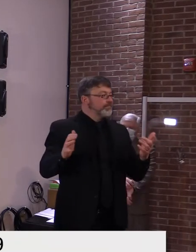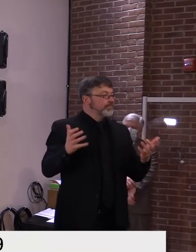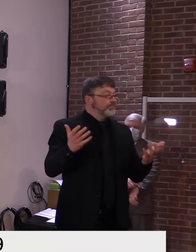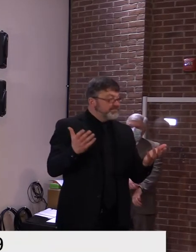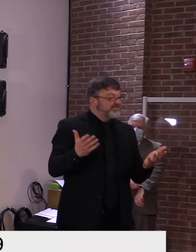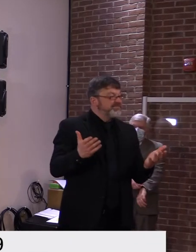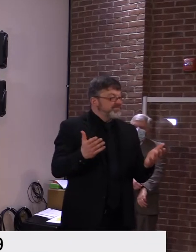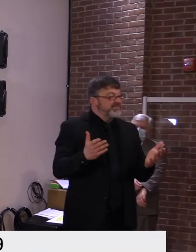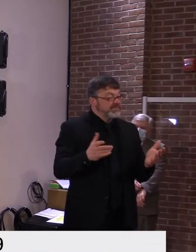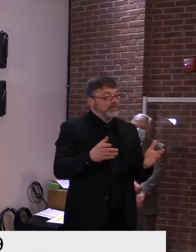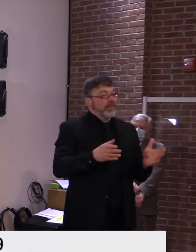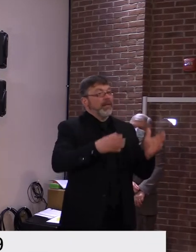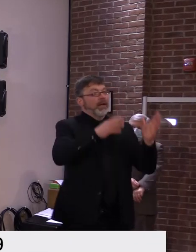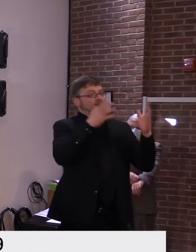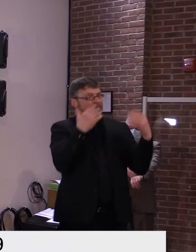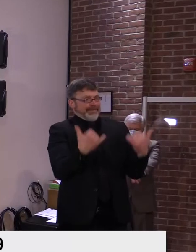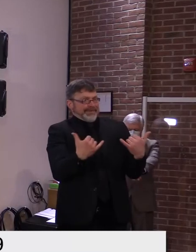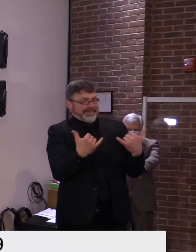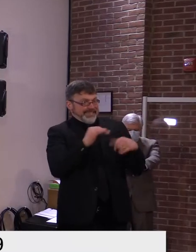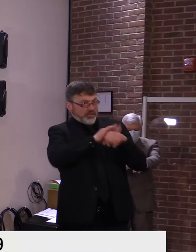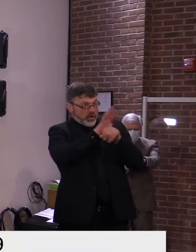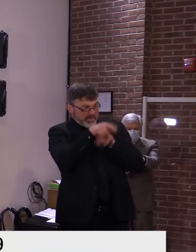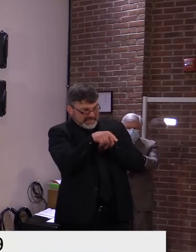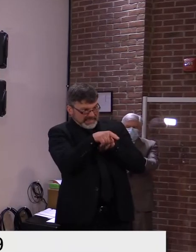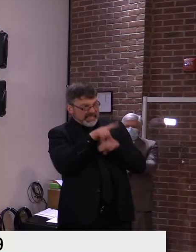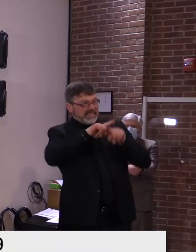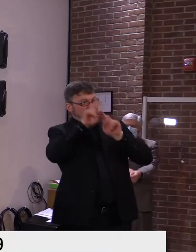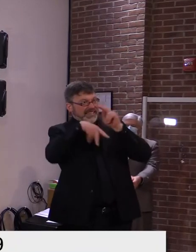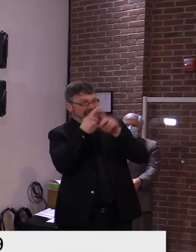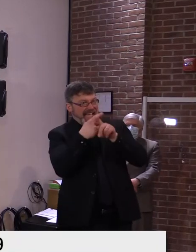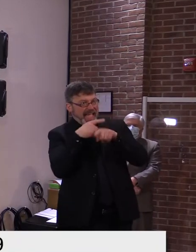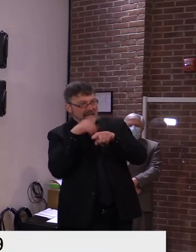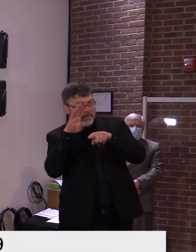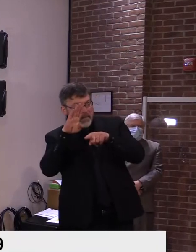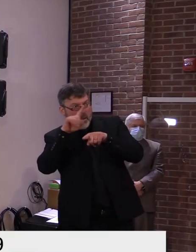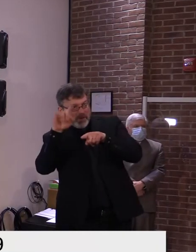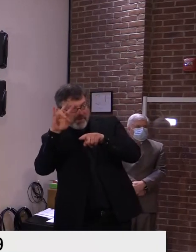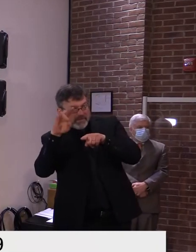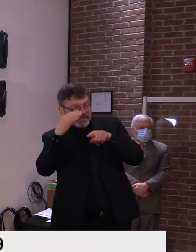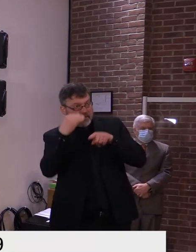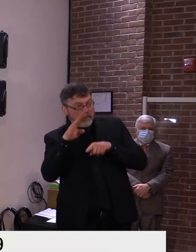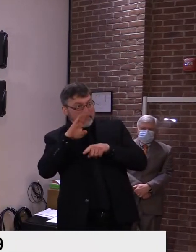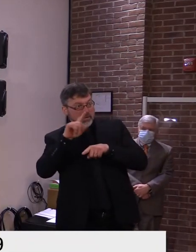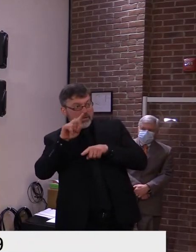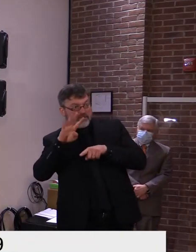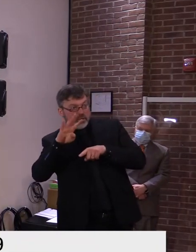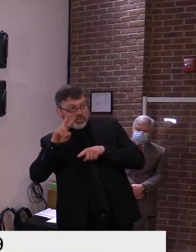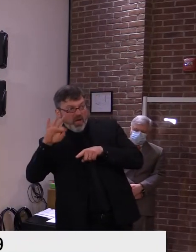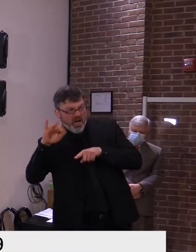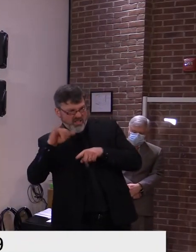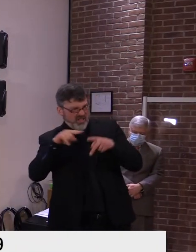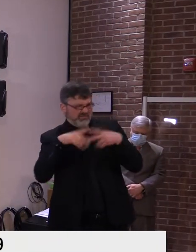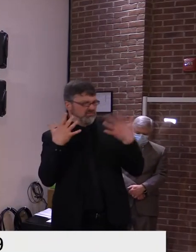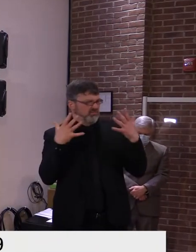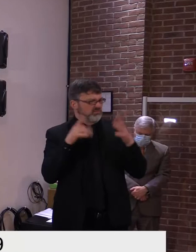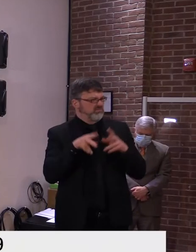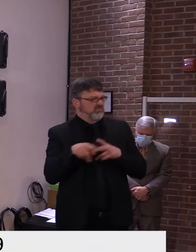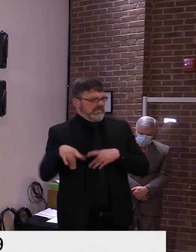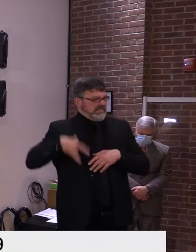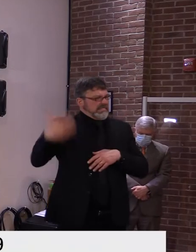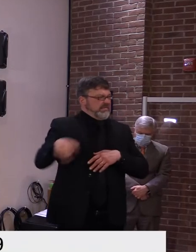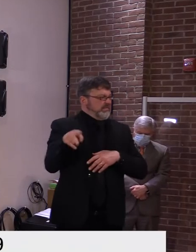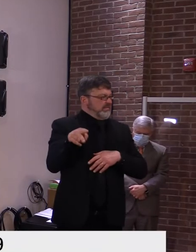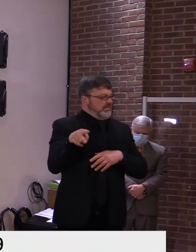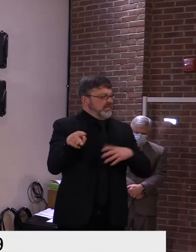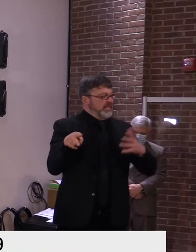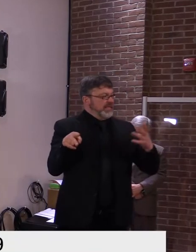We can't begin to do enough whole genome sequencing to really get an assessment yet of how prevalent that strain is in